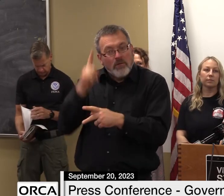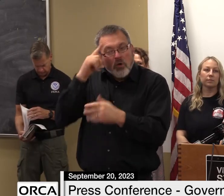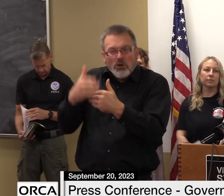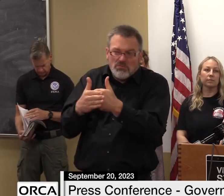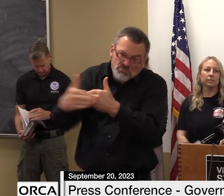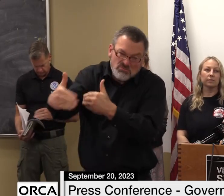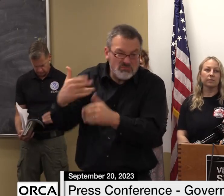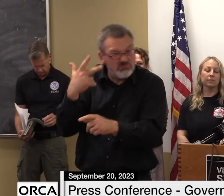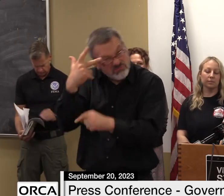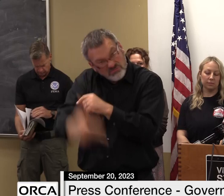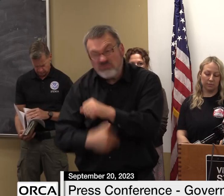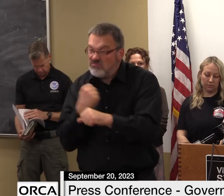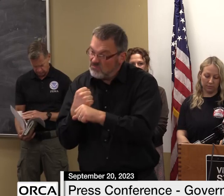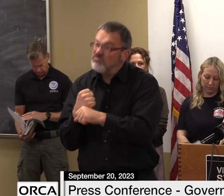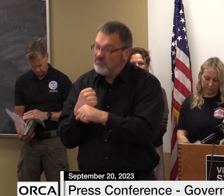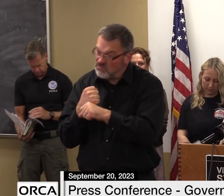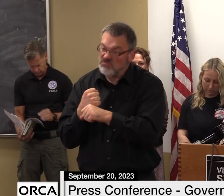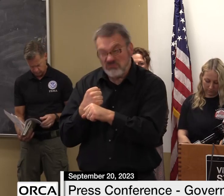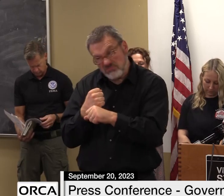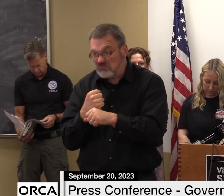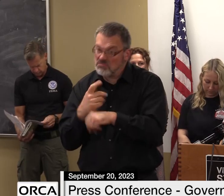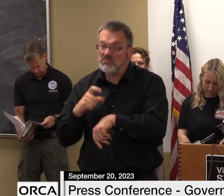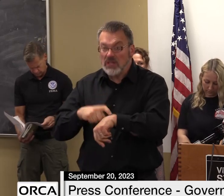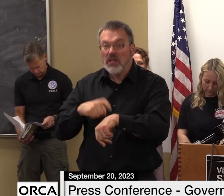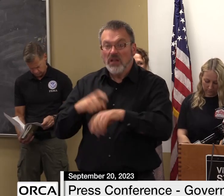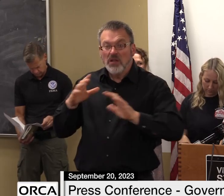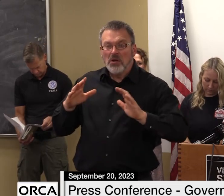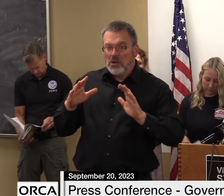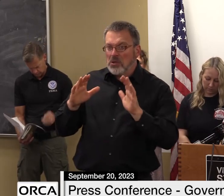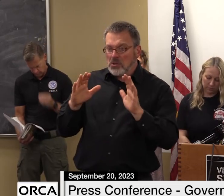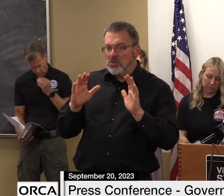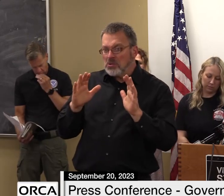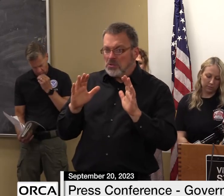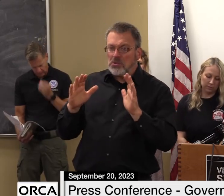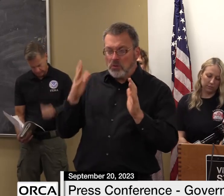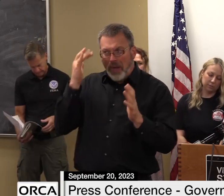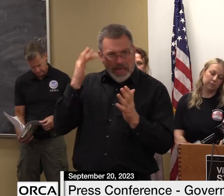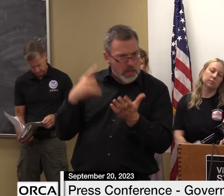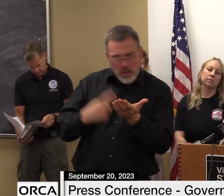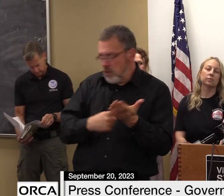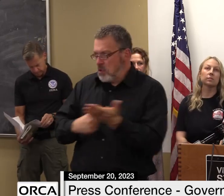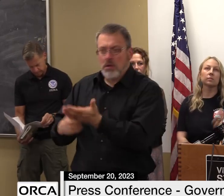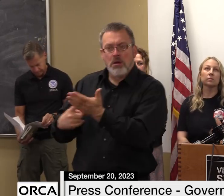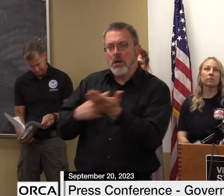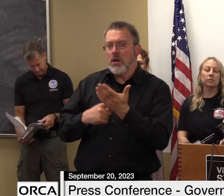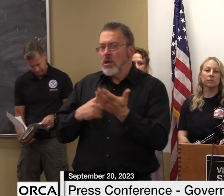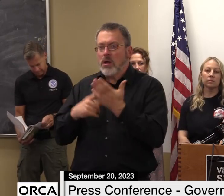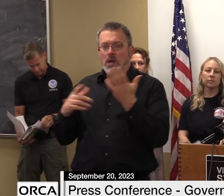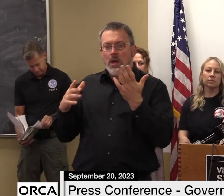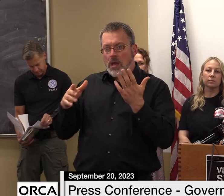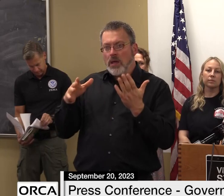as we have community discussions over the next year or two, what may come into scope